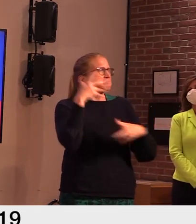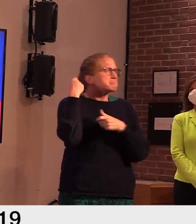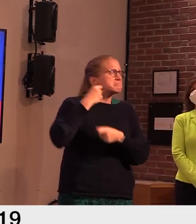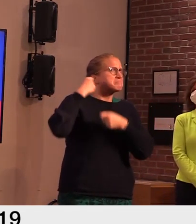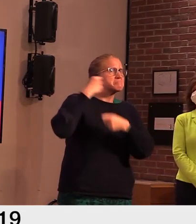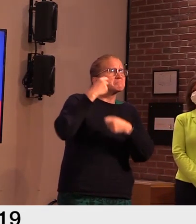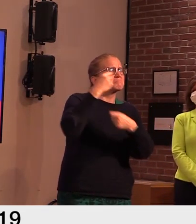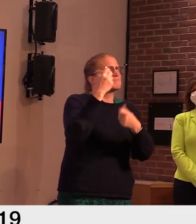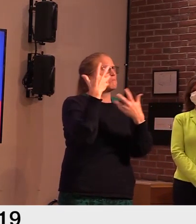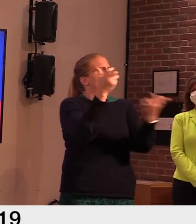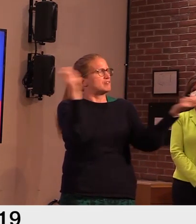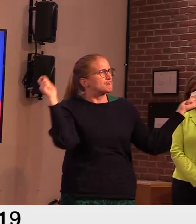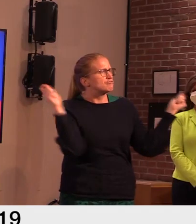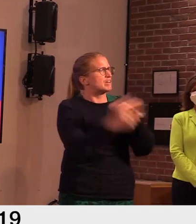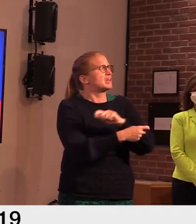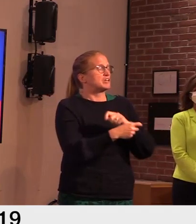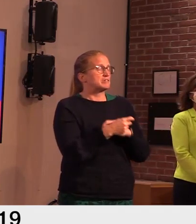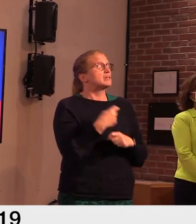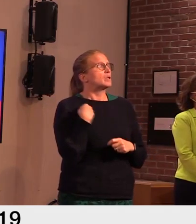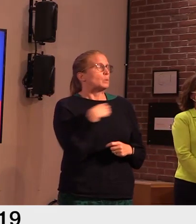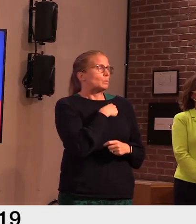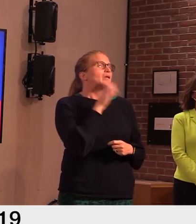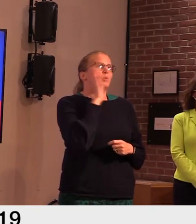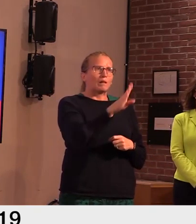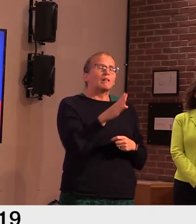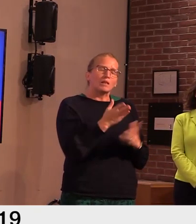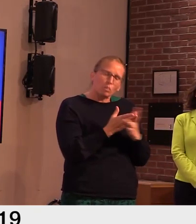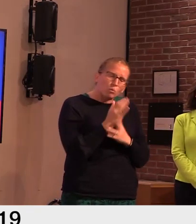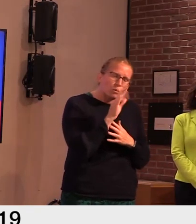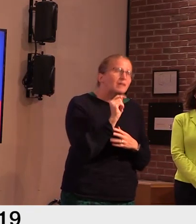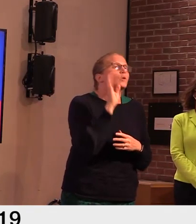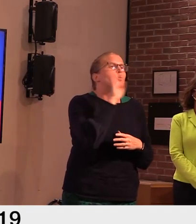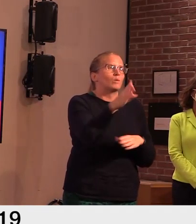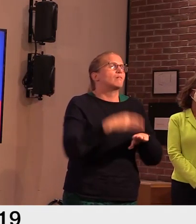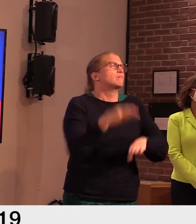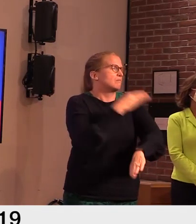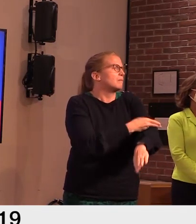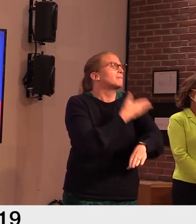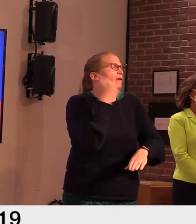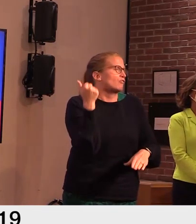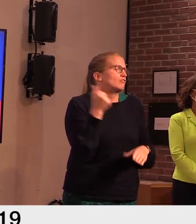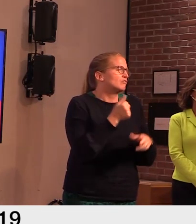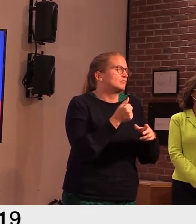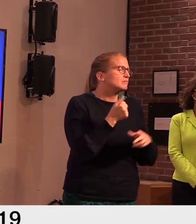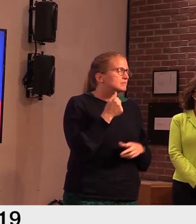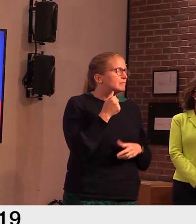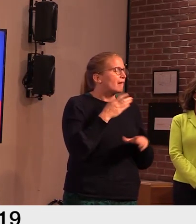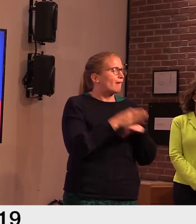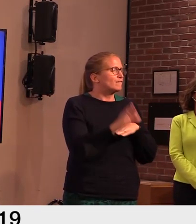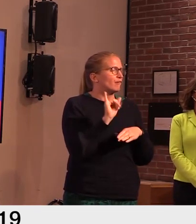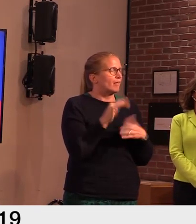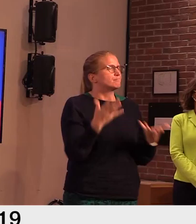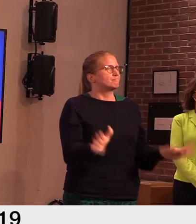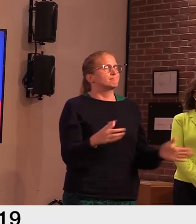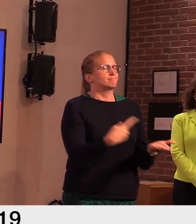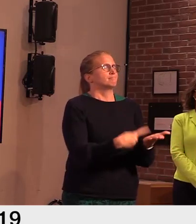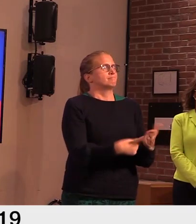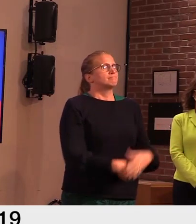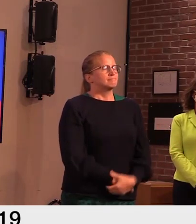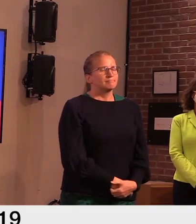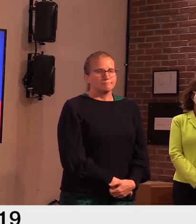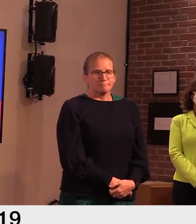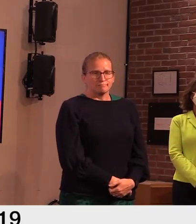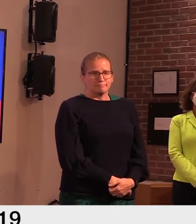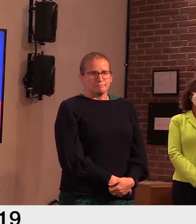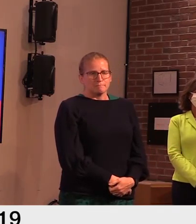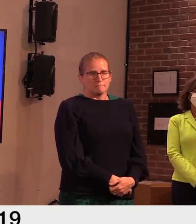we've got a long ways to go. But I am encouraged by what I'm seeing, again, across the country, what I'm seeing here in